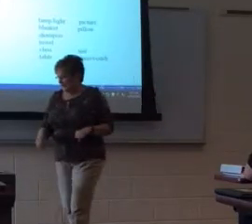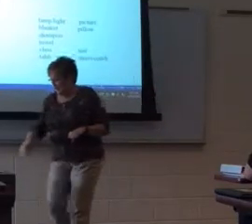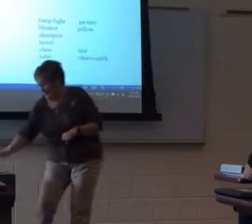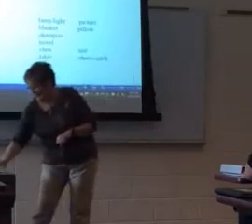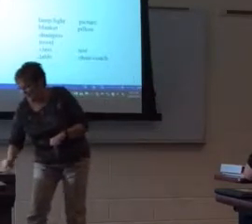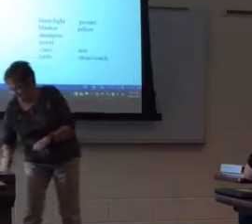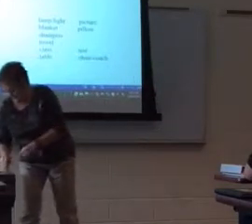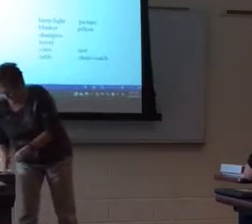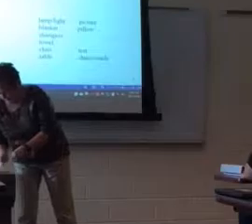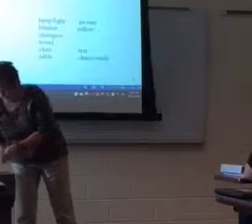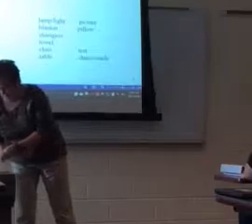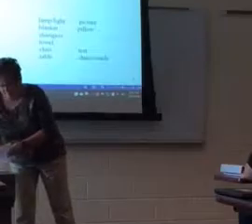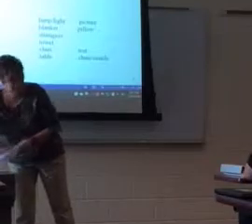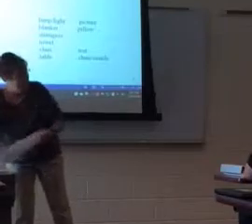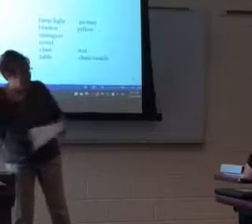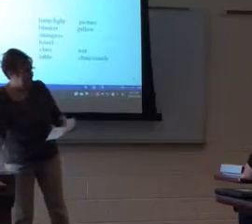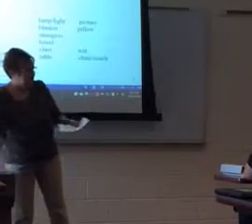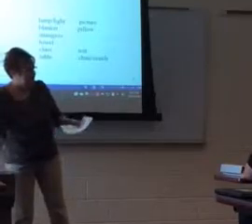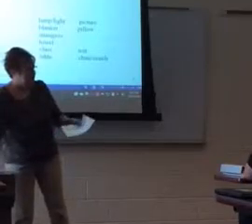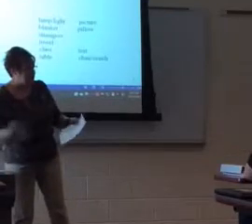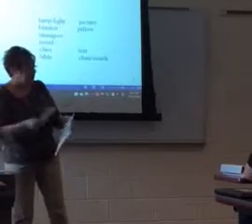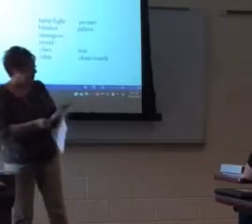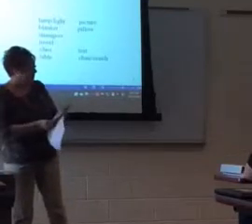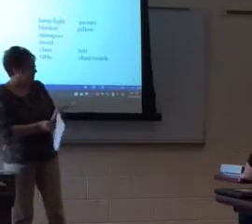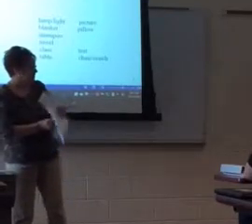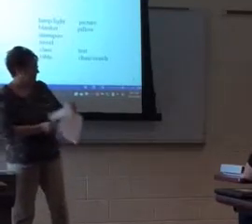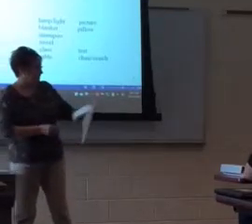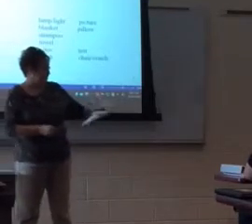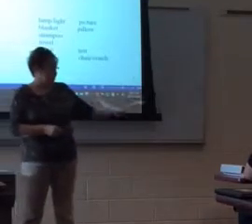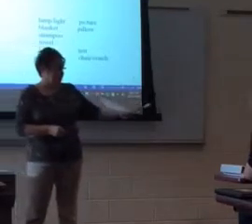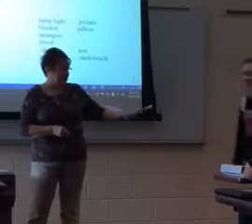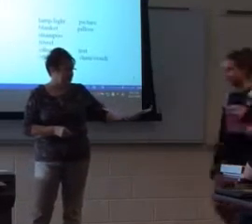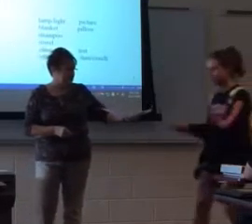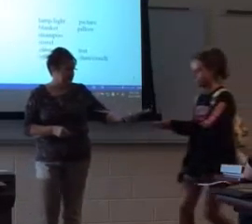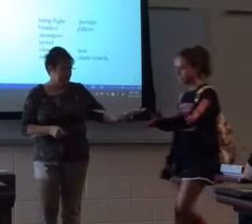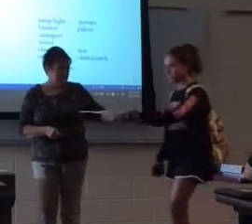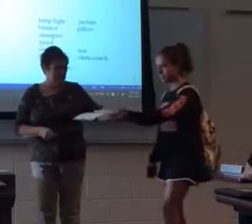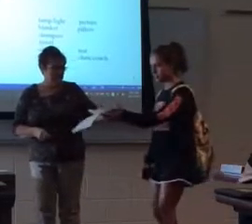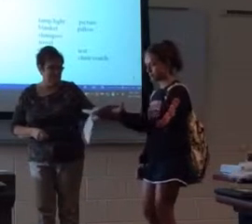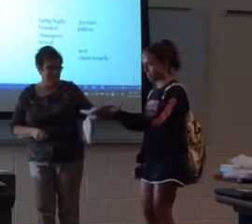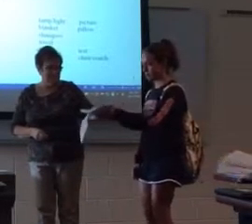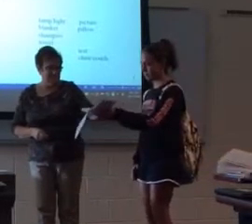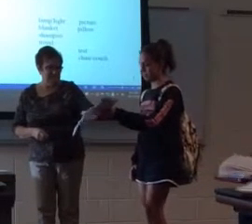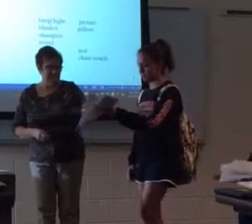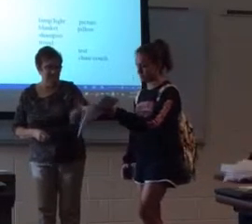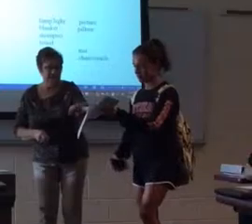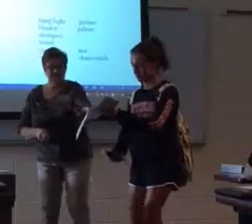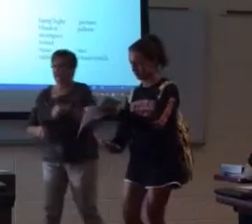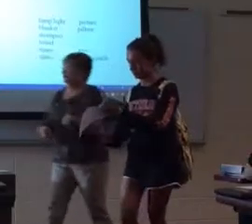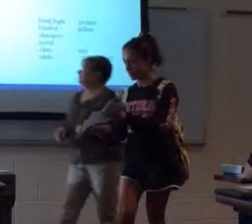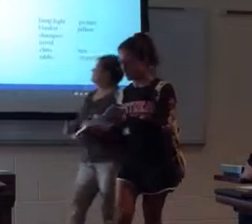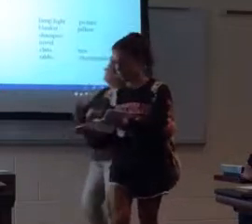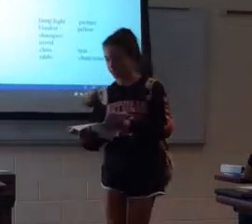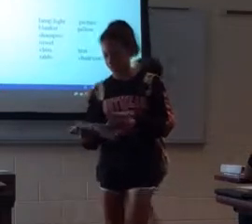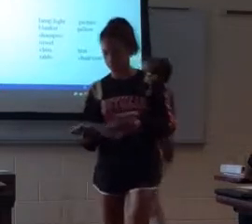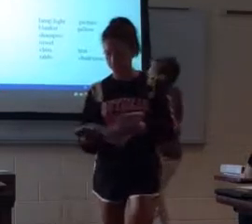Yay! We have additional. Yeah. What's that hand out?